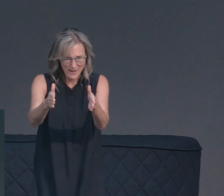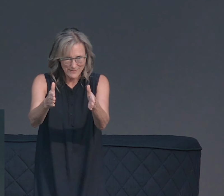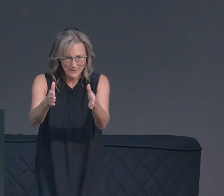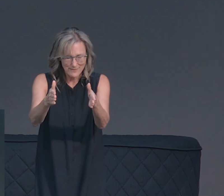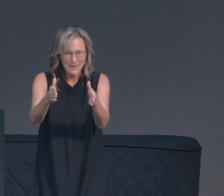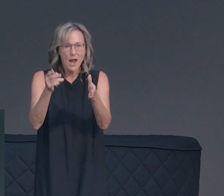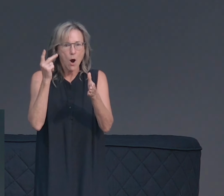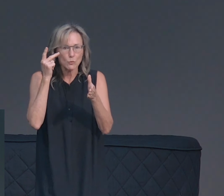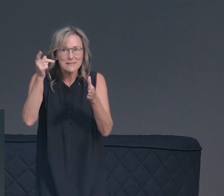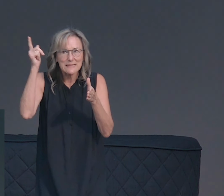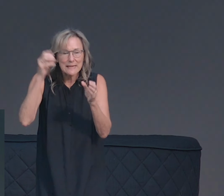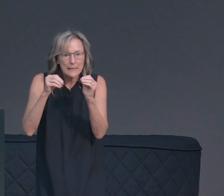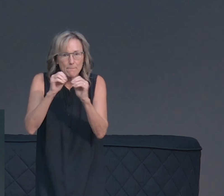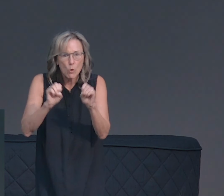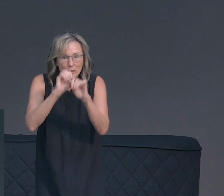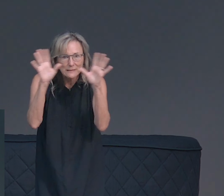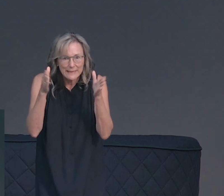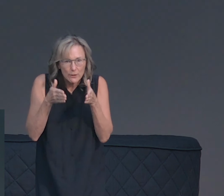clearly.